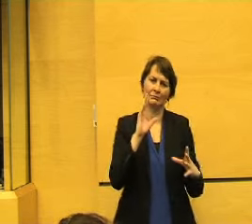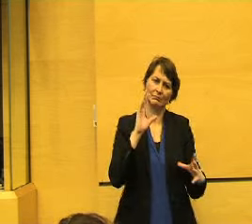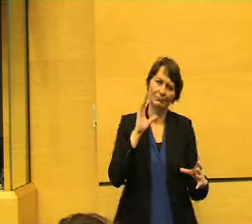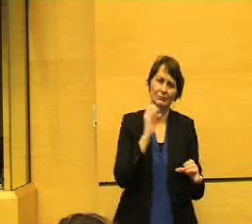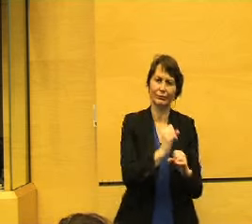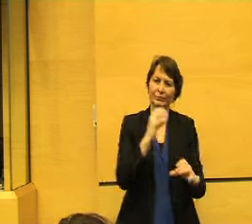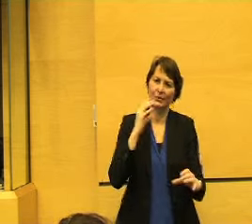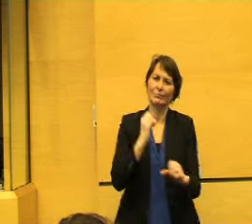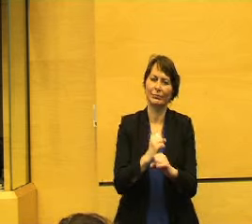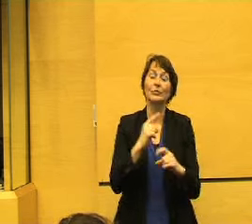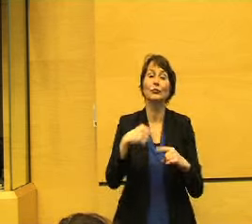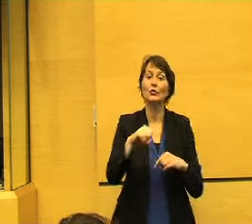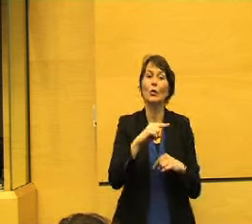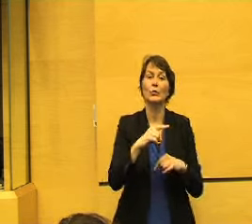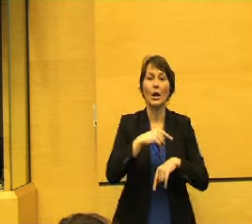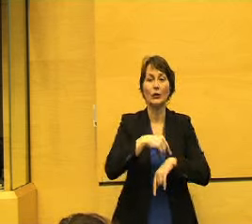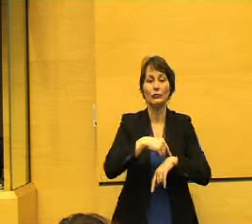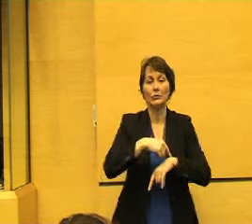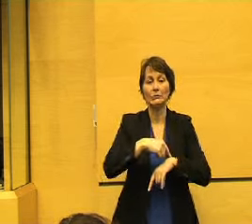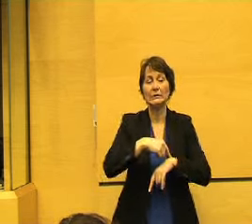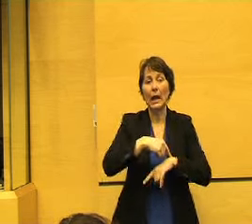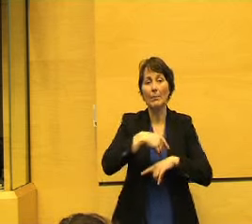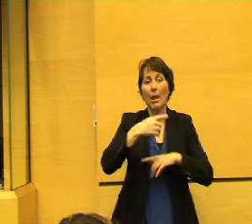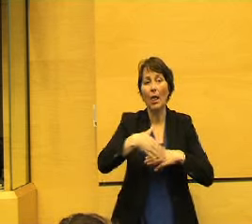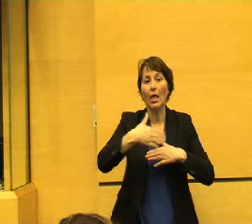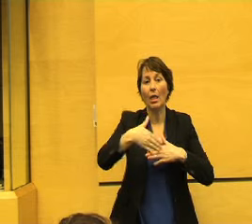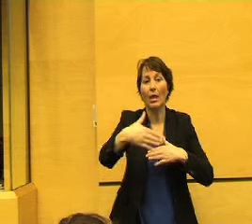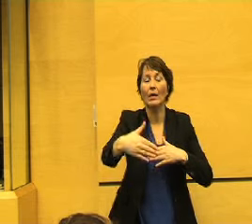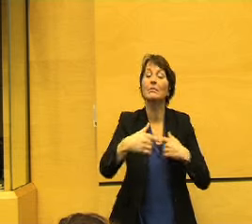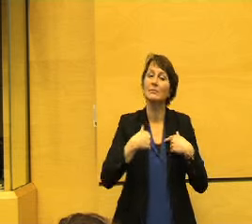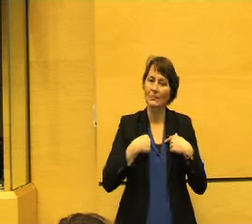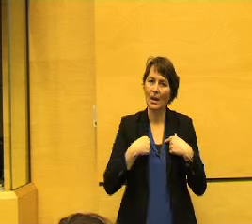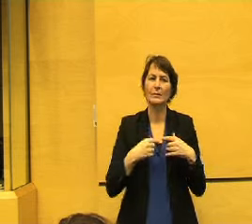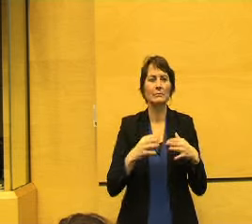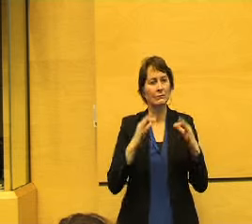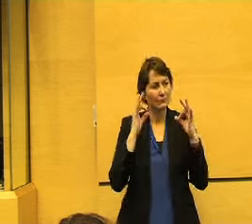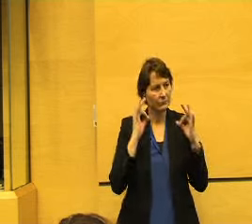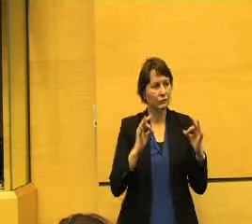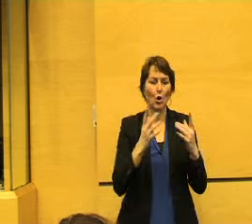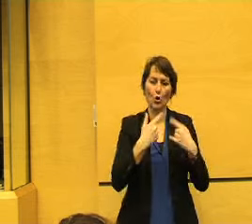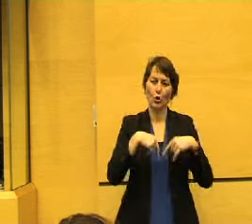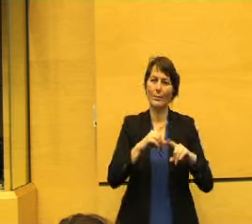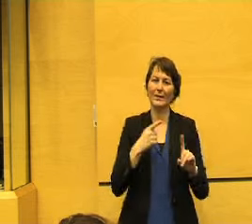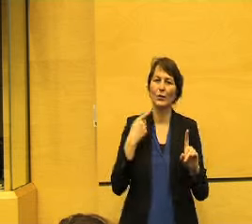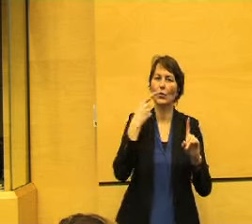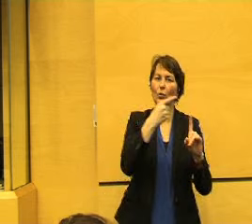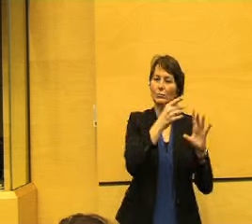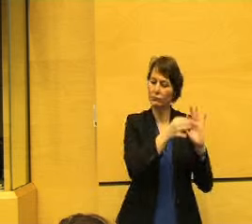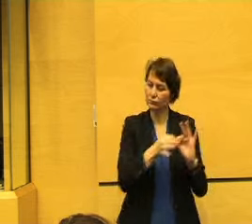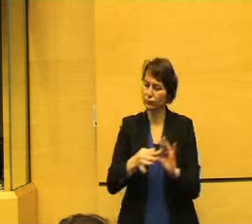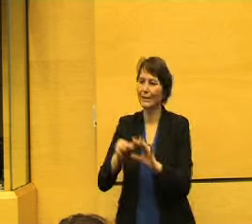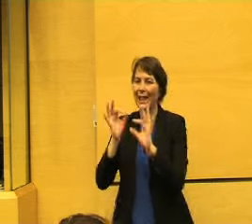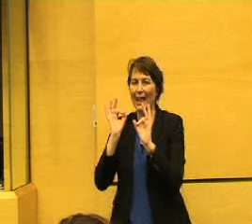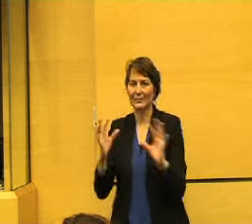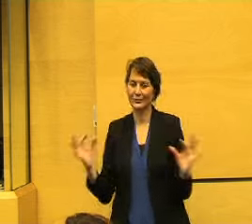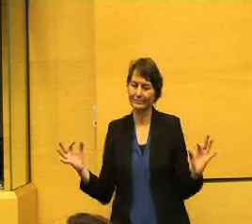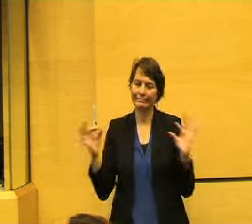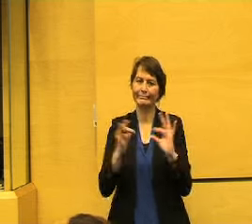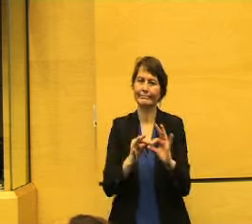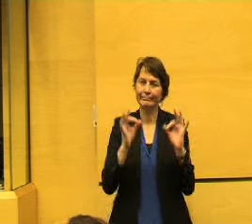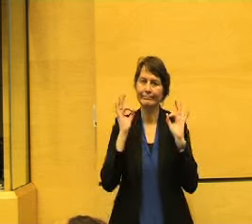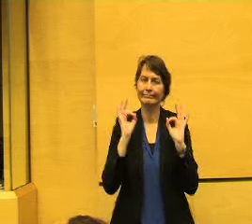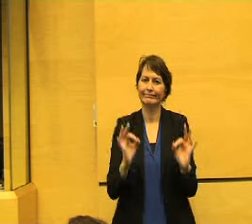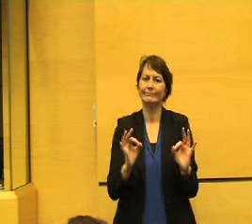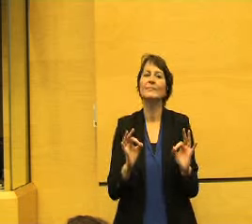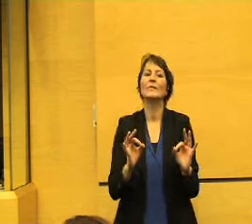so that they were appropriate for the committee's purposes. This meant that you were able to stick